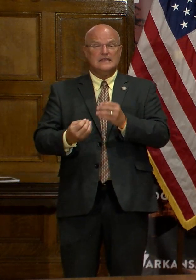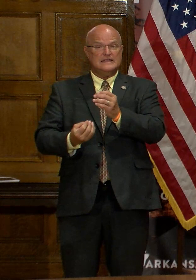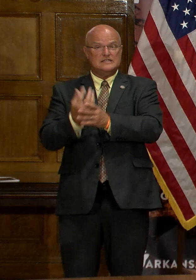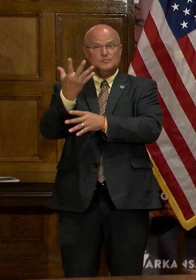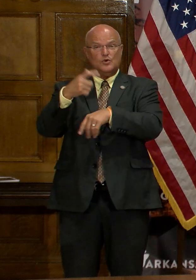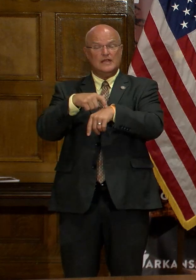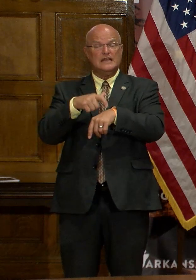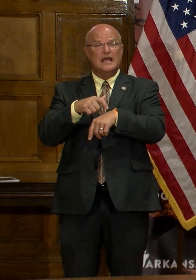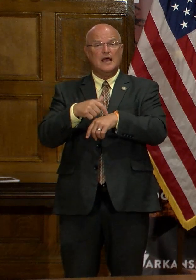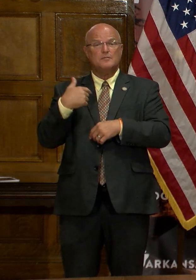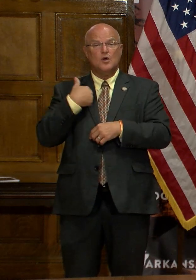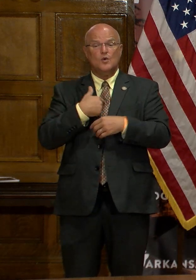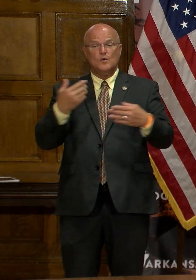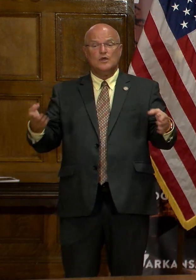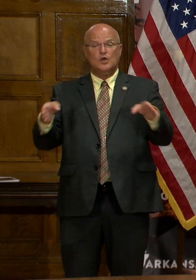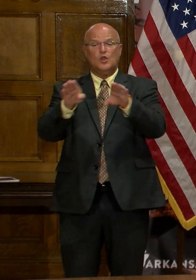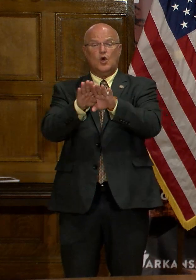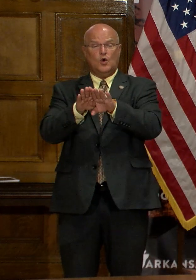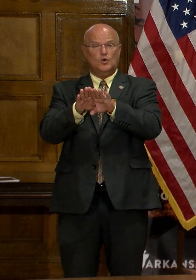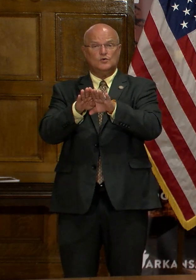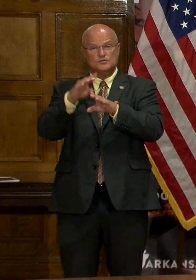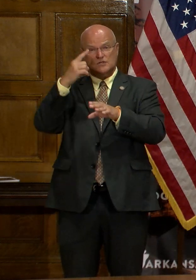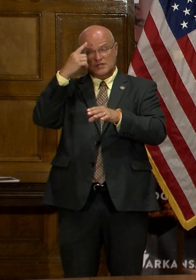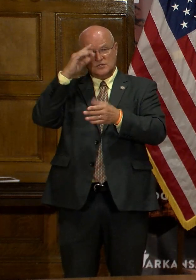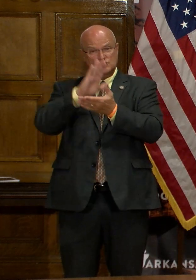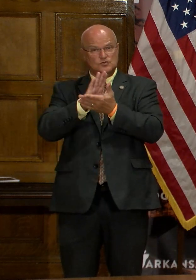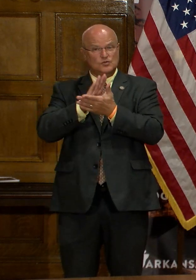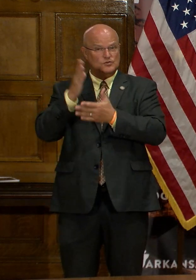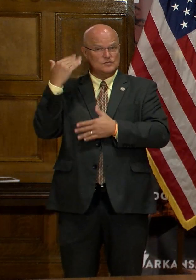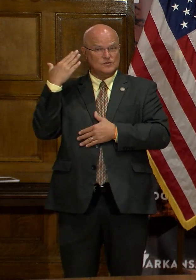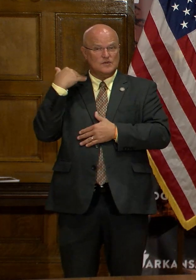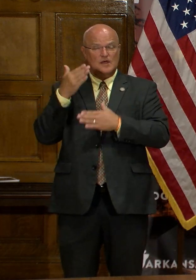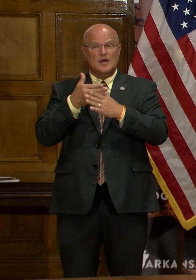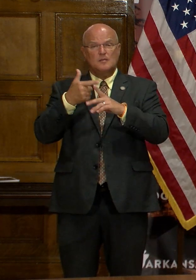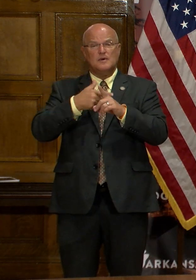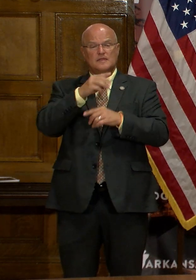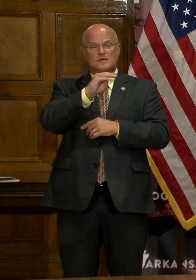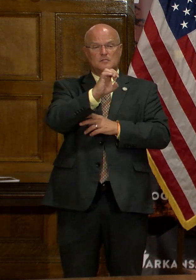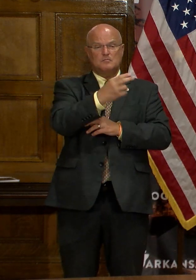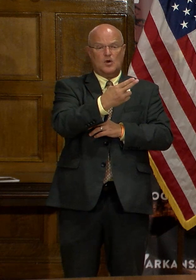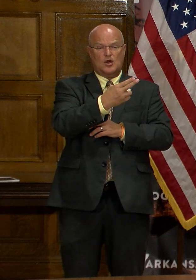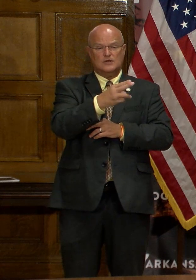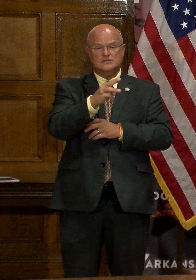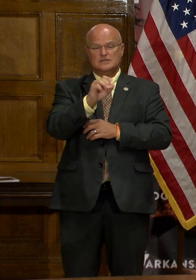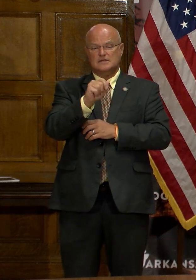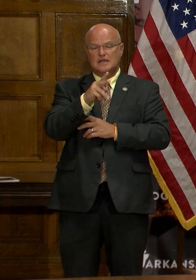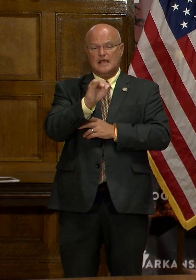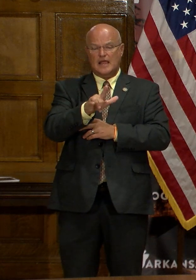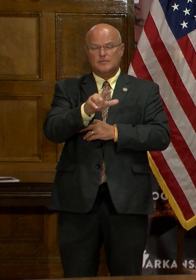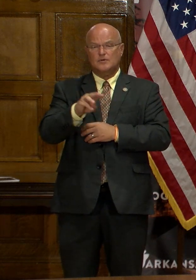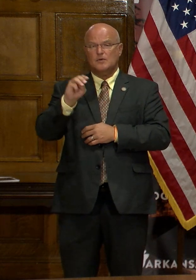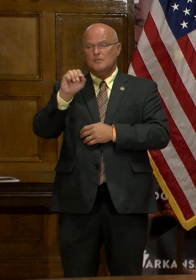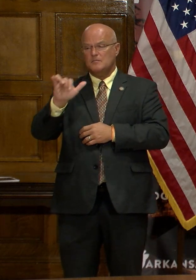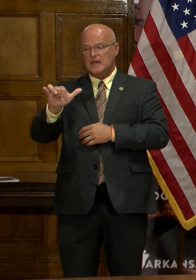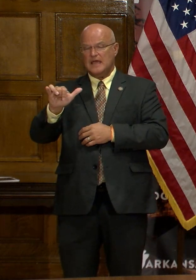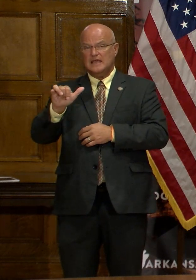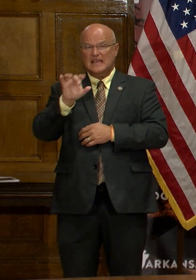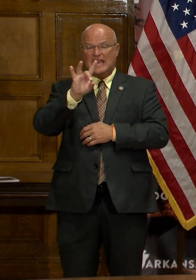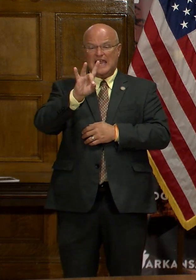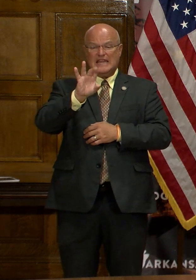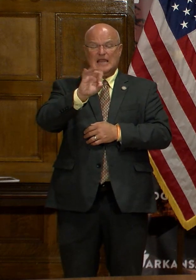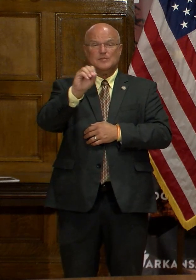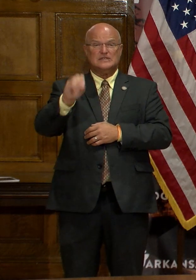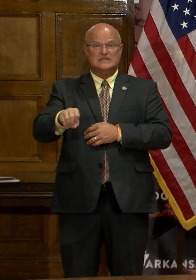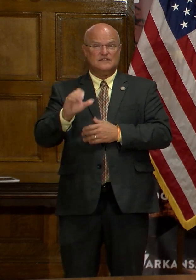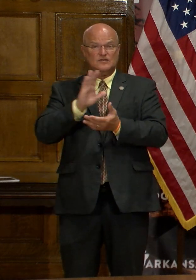spring, when we closed schools for on-site instruction between the months of March and May, 89% of our school districts